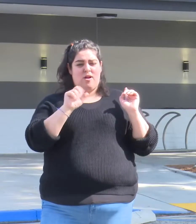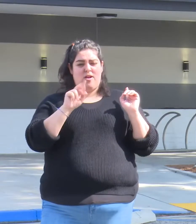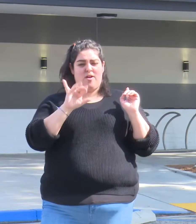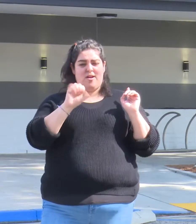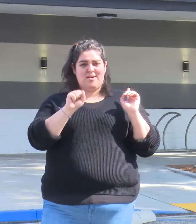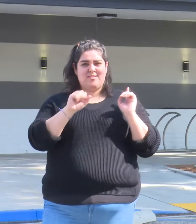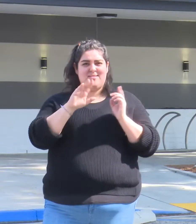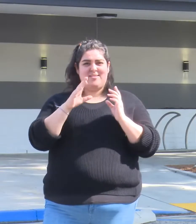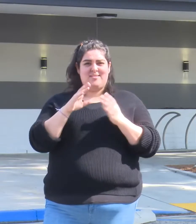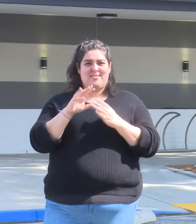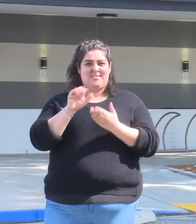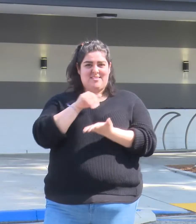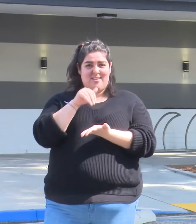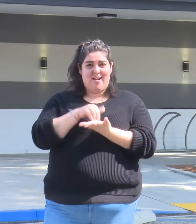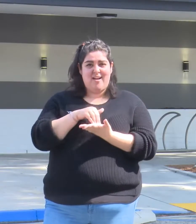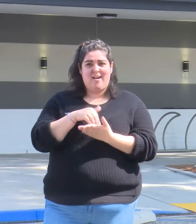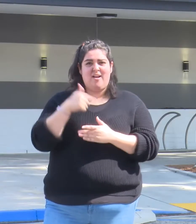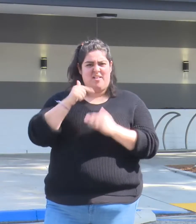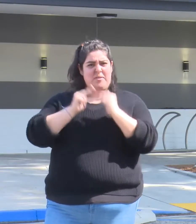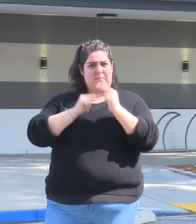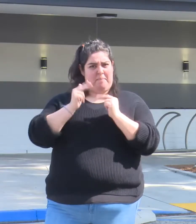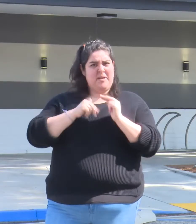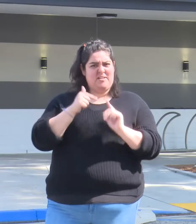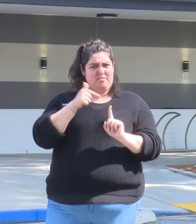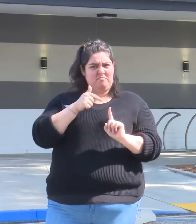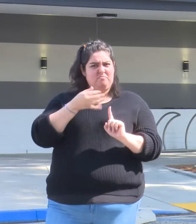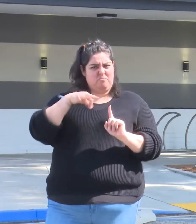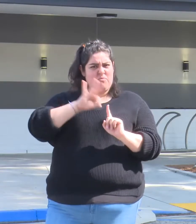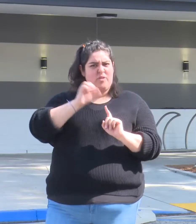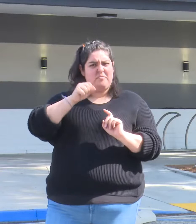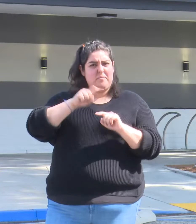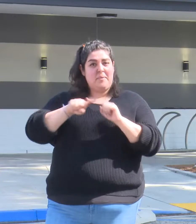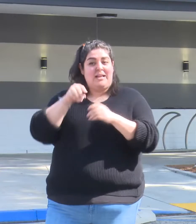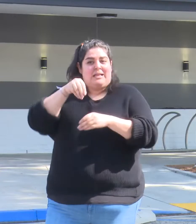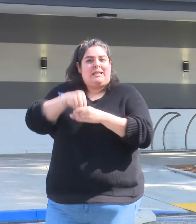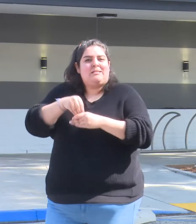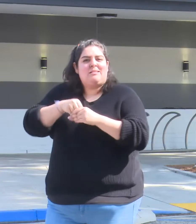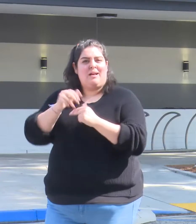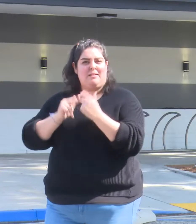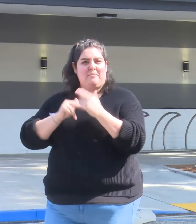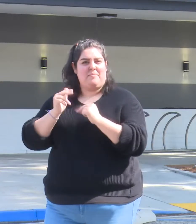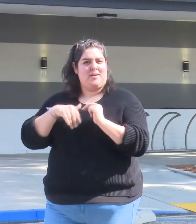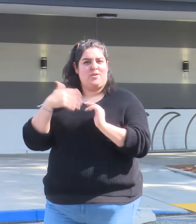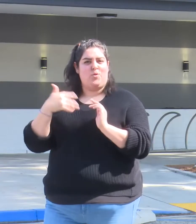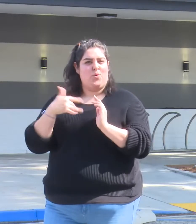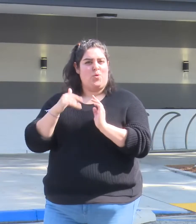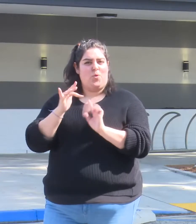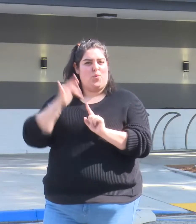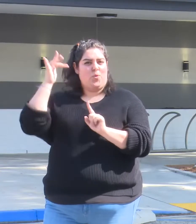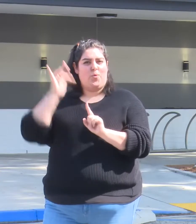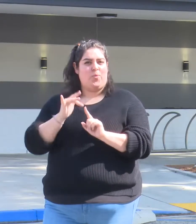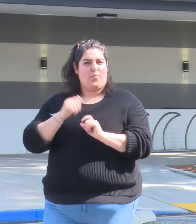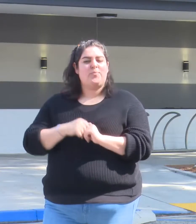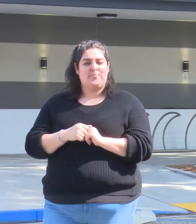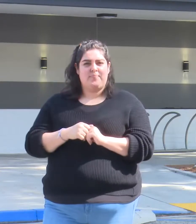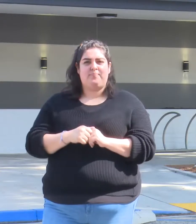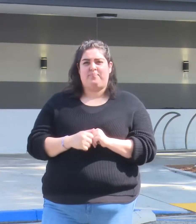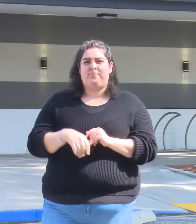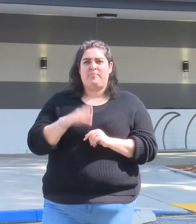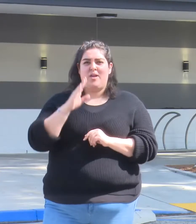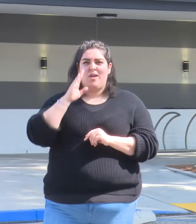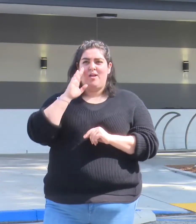equity. And, you know, the building is one thing, but it's what's happening inside the building that's particularly special. We're going to rebuild